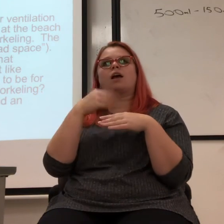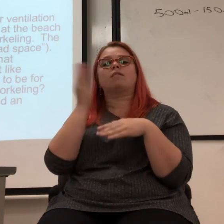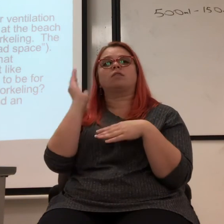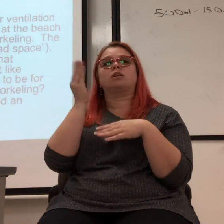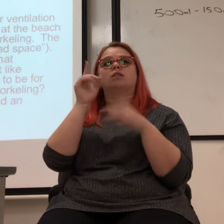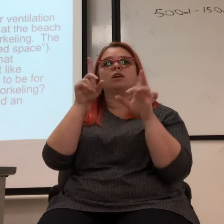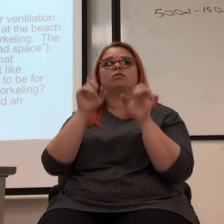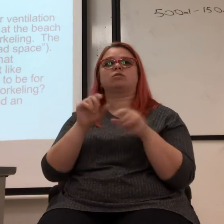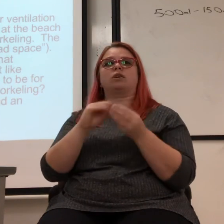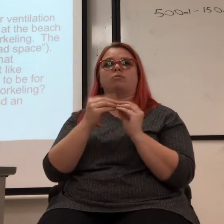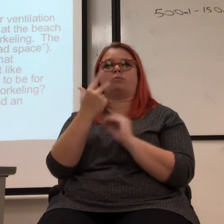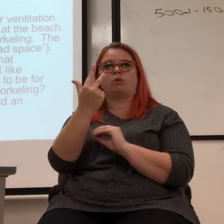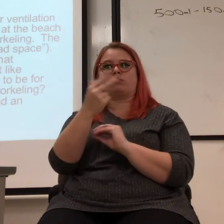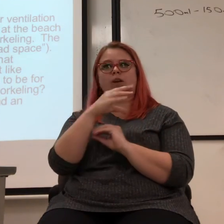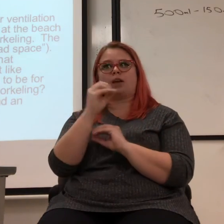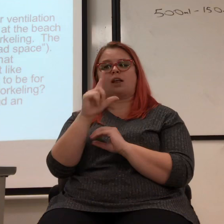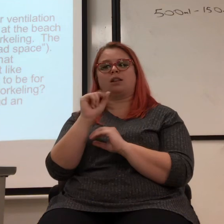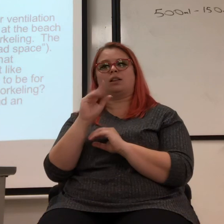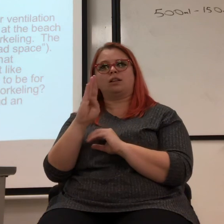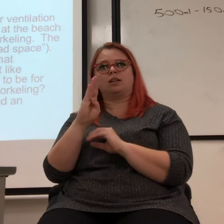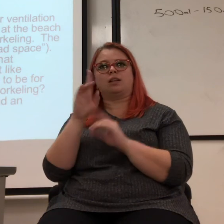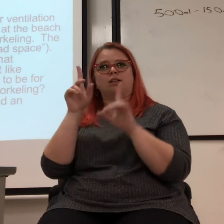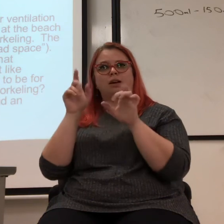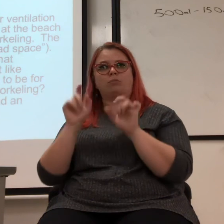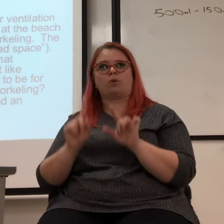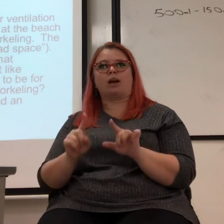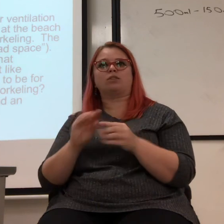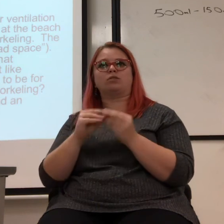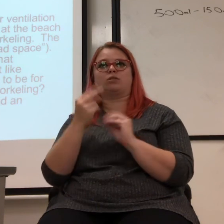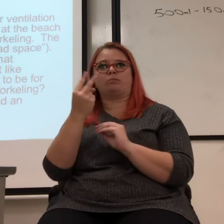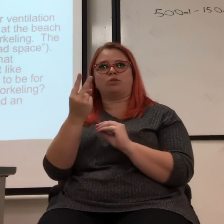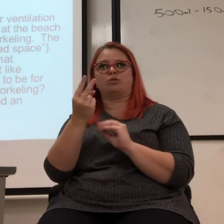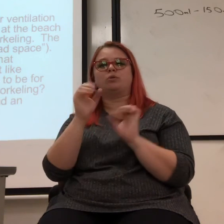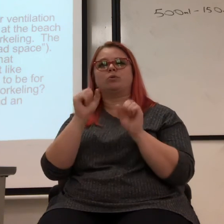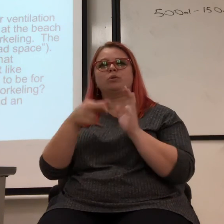3 and lab practical 2 ready to let you